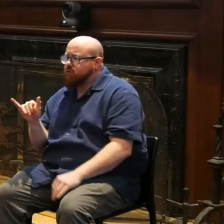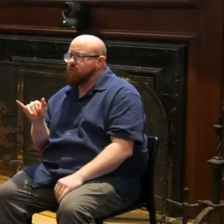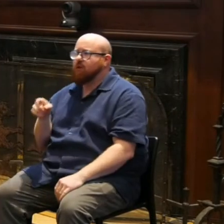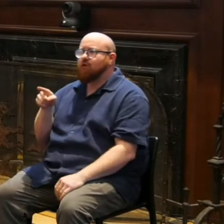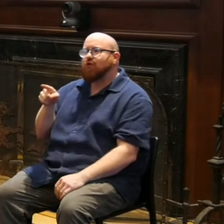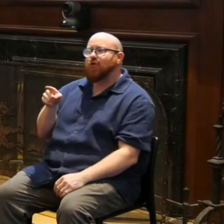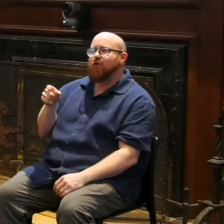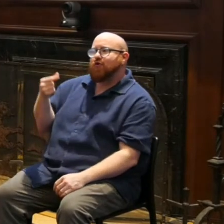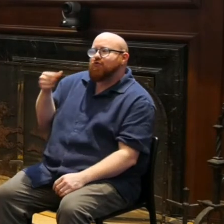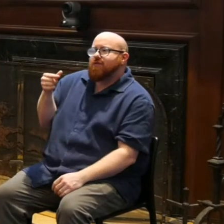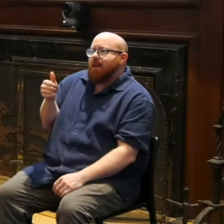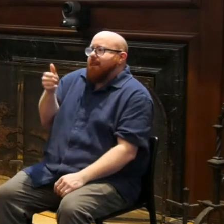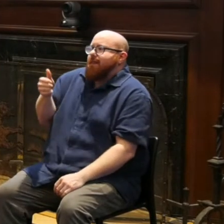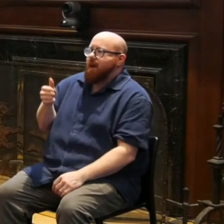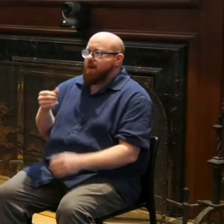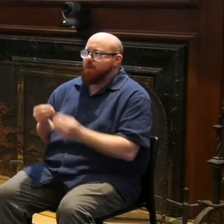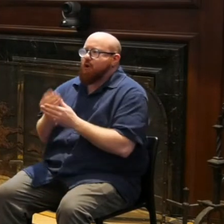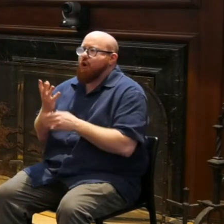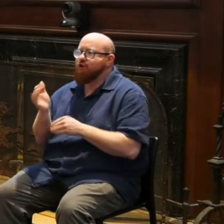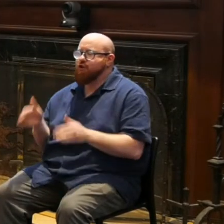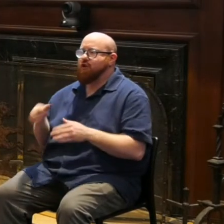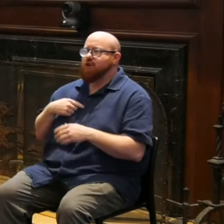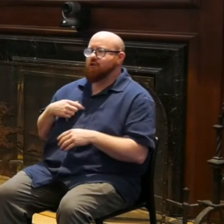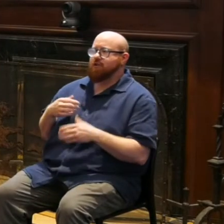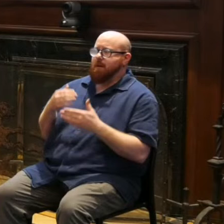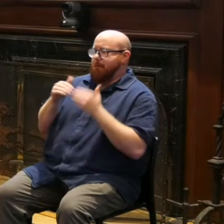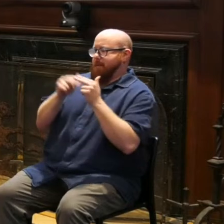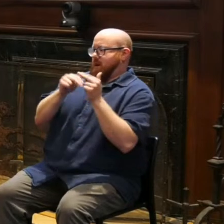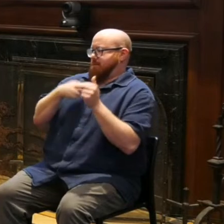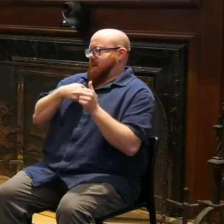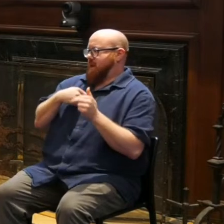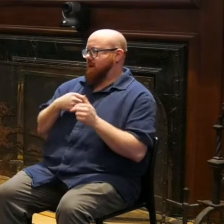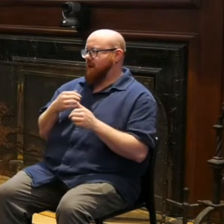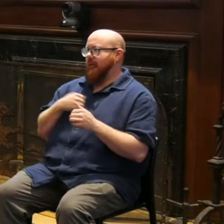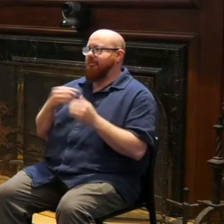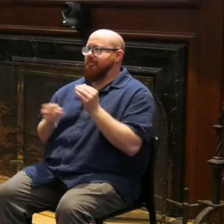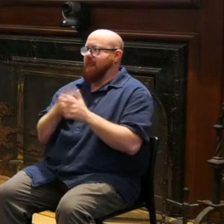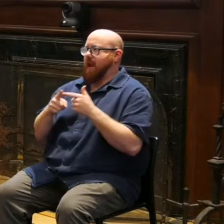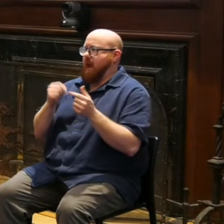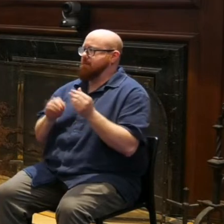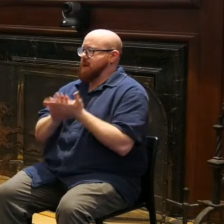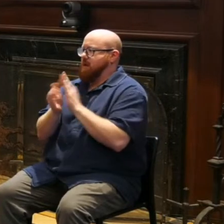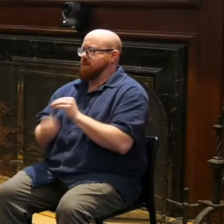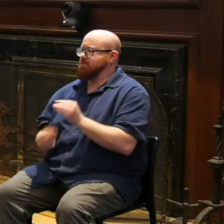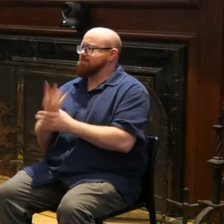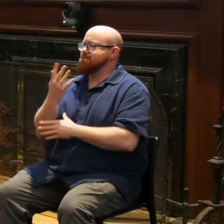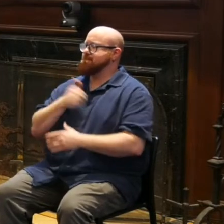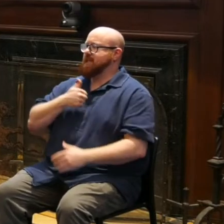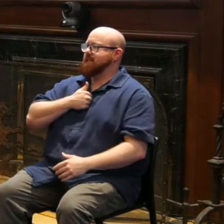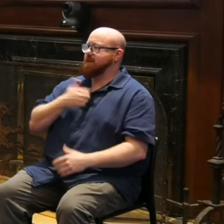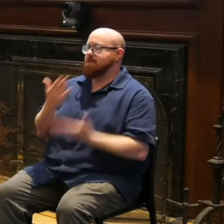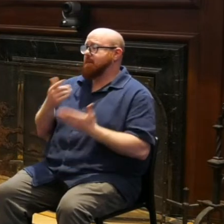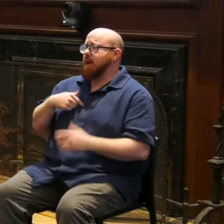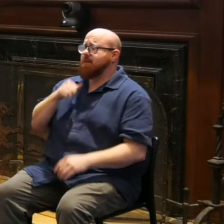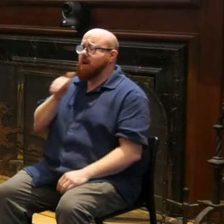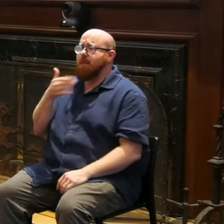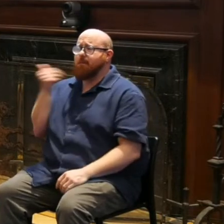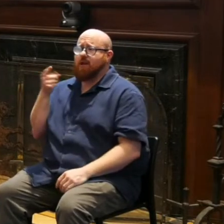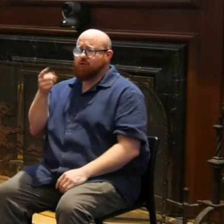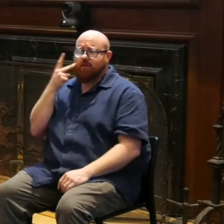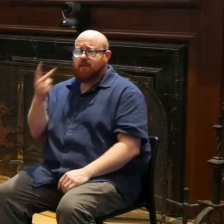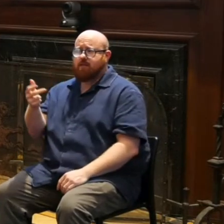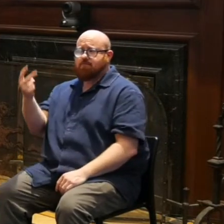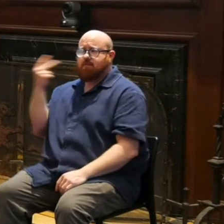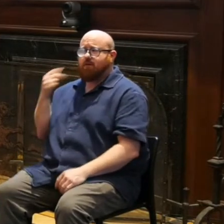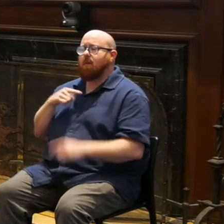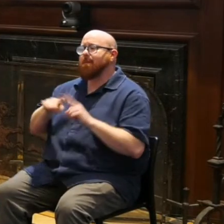green-thumbed gardener, cultivating my abilities, building me up until I blossom all on my own. I may not be the best you've ever seen, but in your care, I